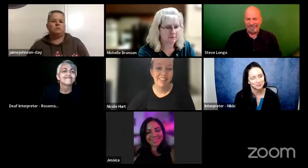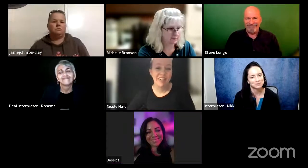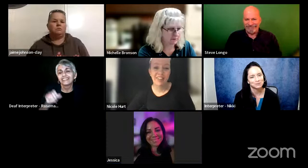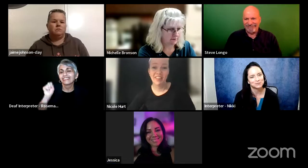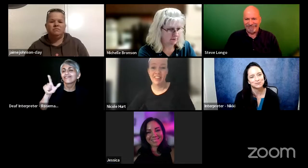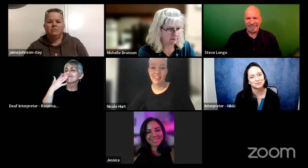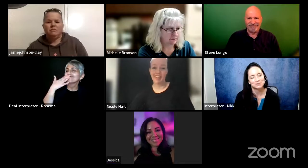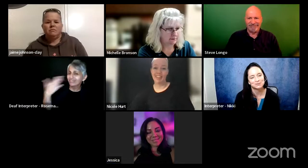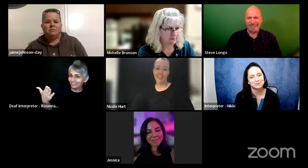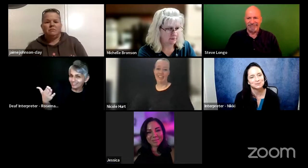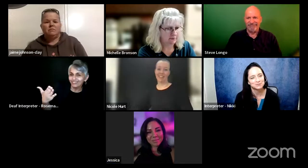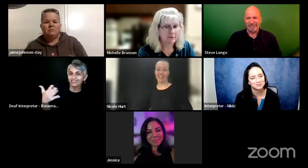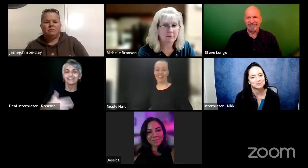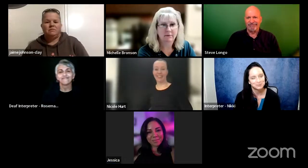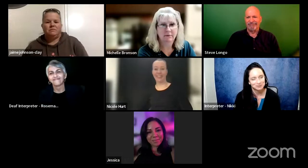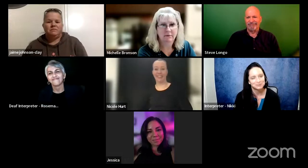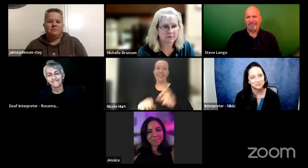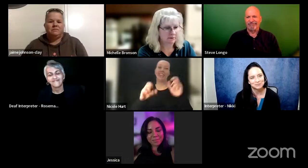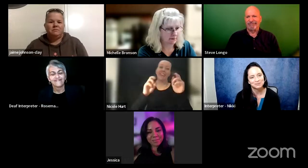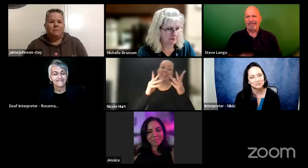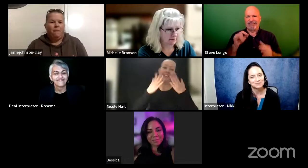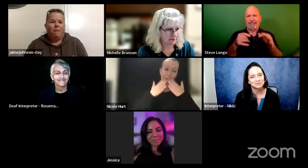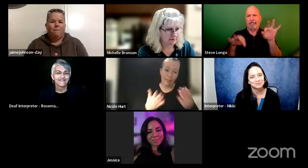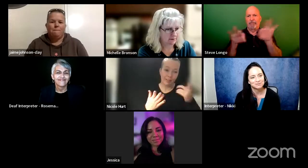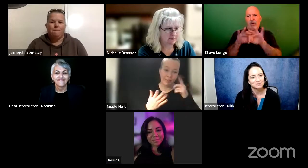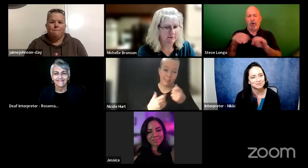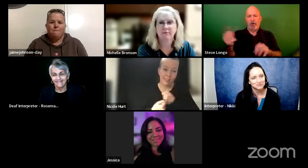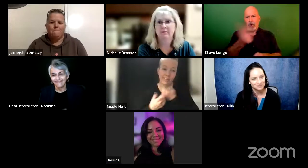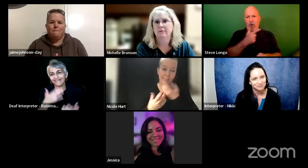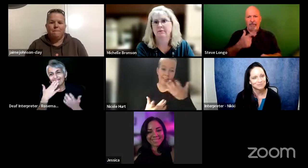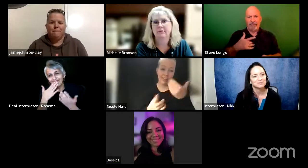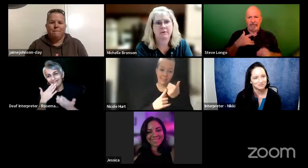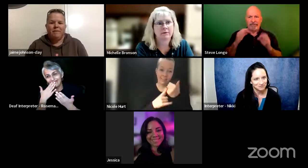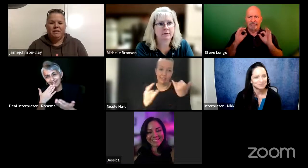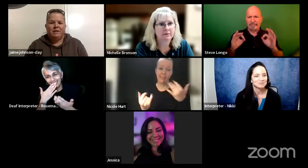Thank you. Thank you. Appreciate that.